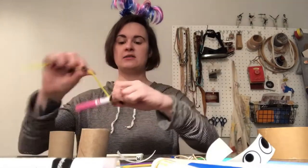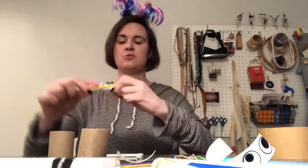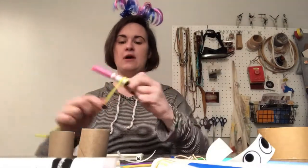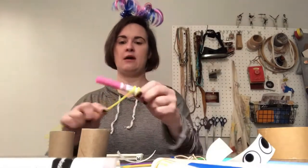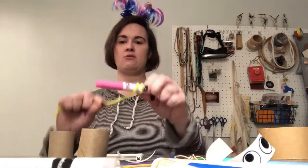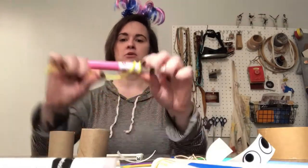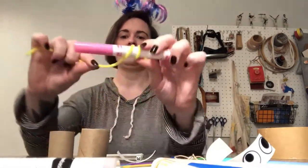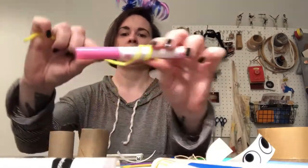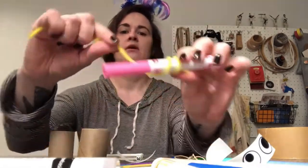them around,